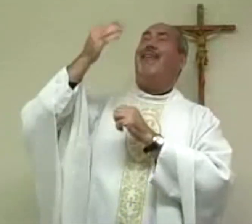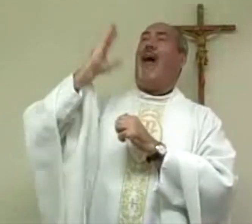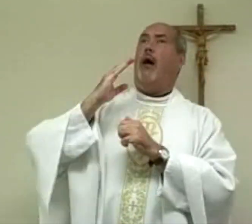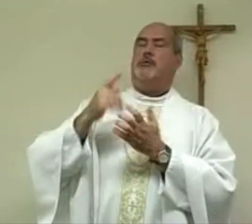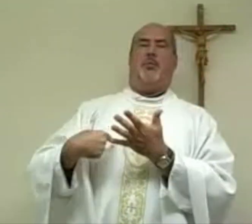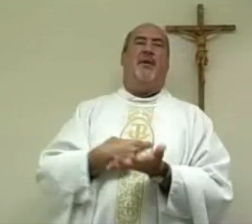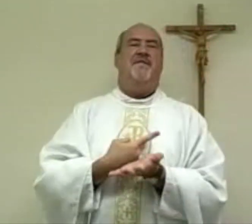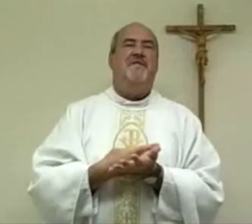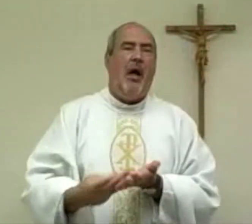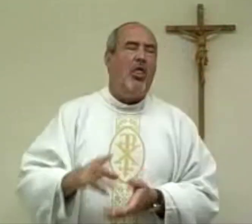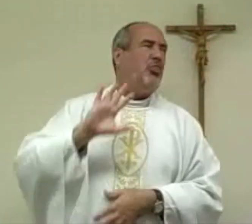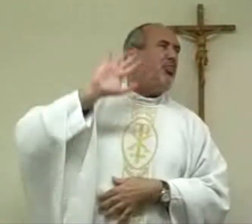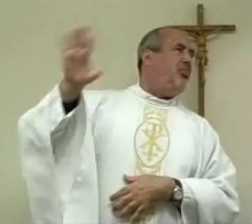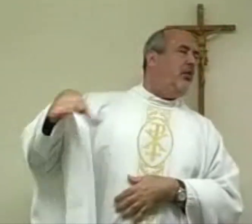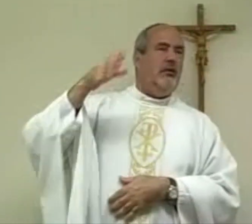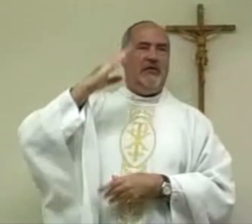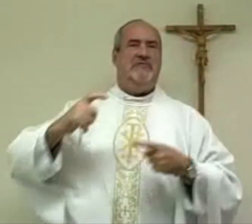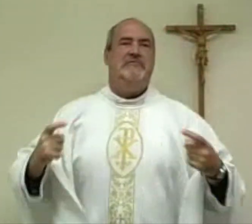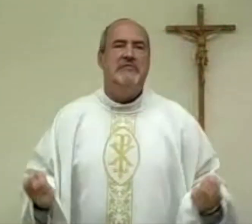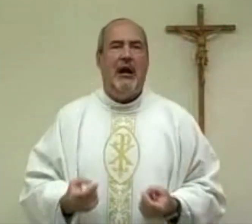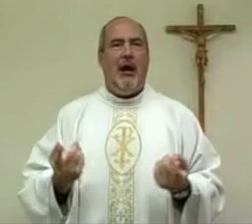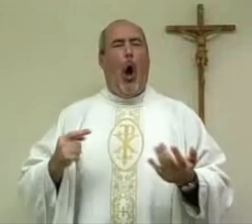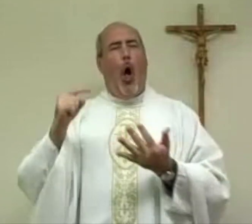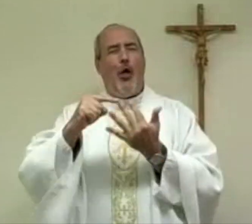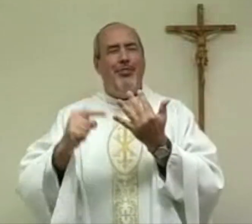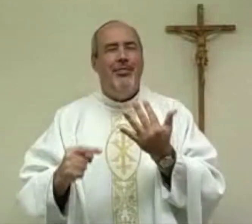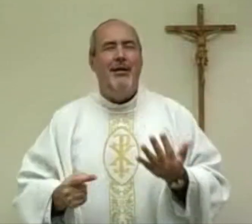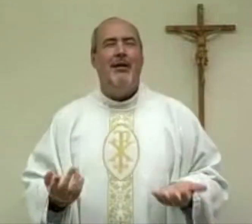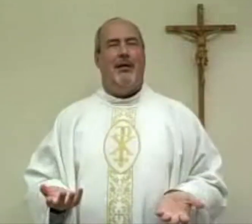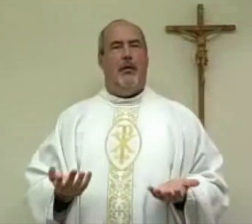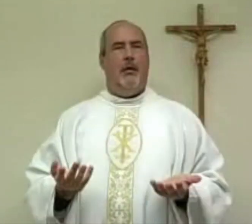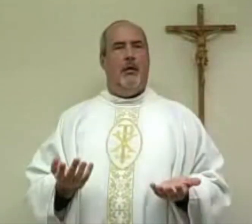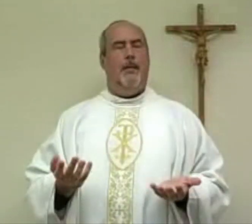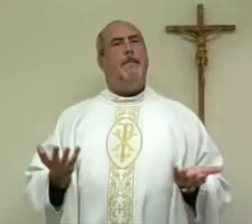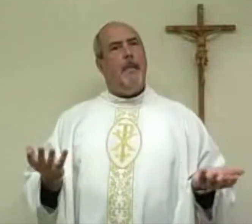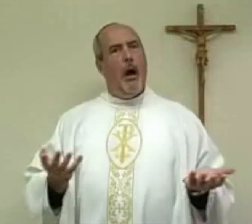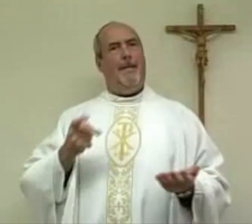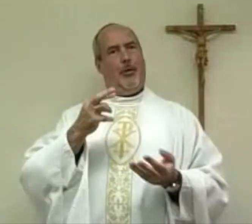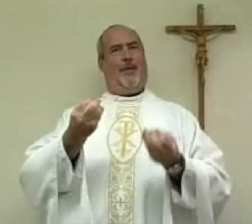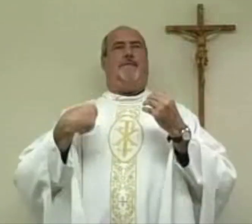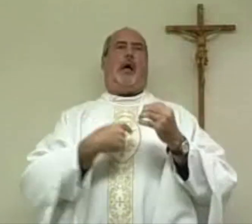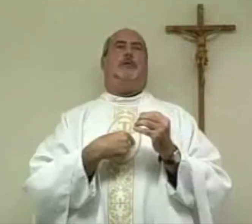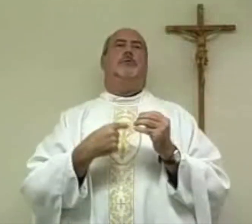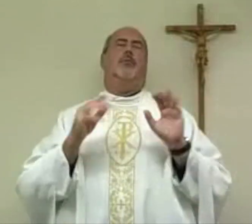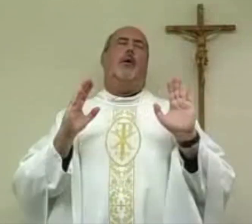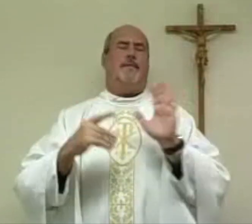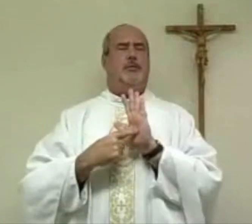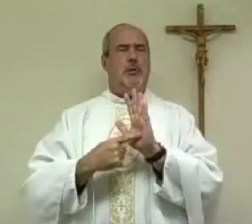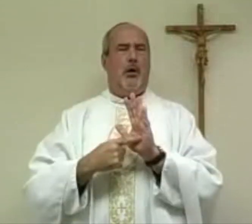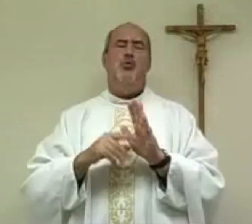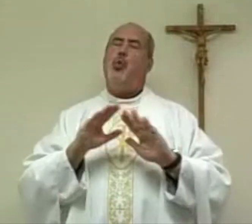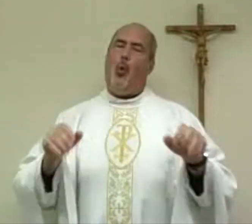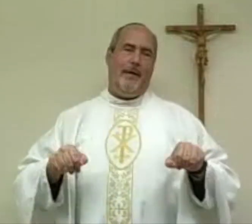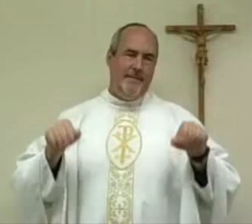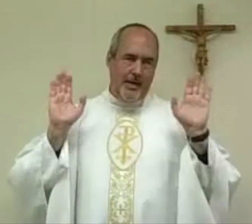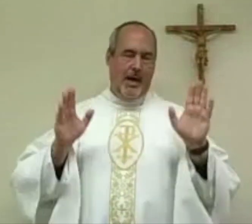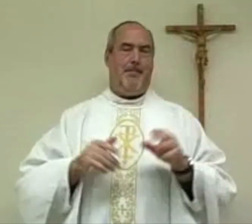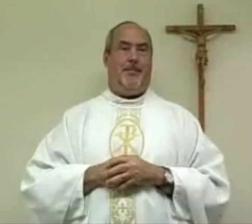make mistakes, and that we sometimes fail with our faith and turn away from God towards sin. But he gives us a